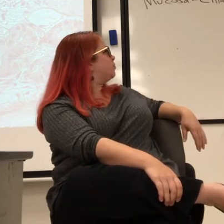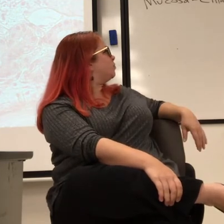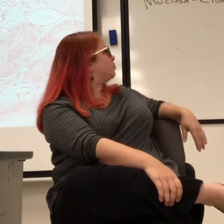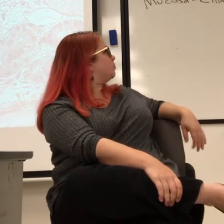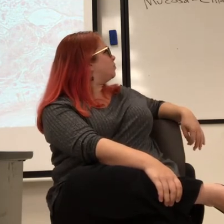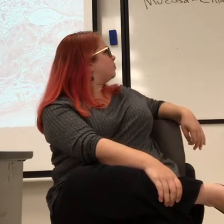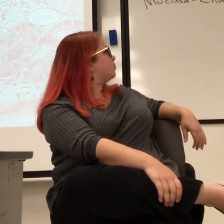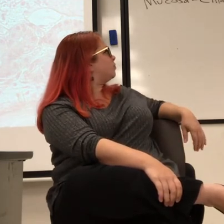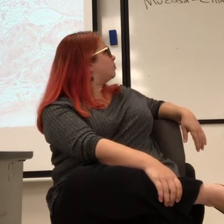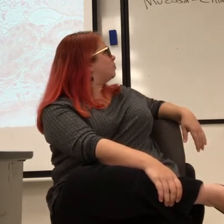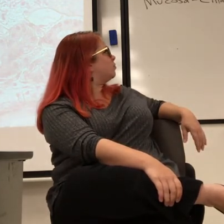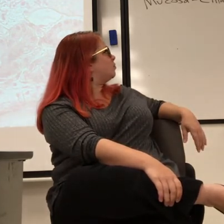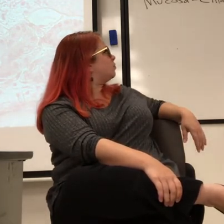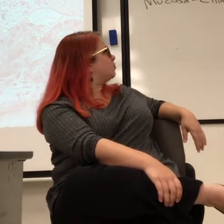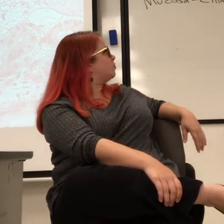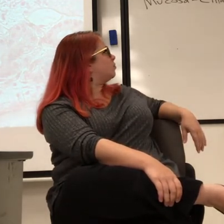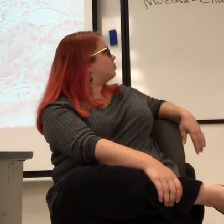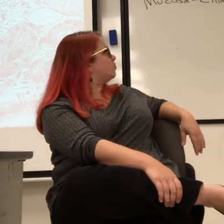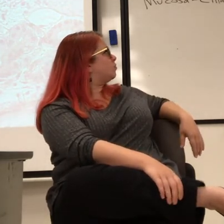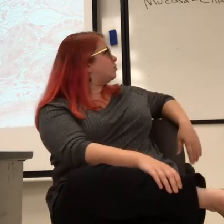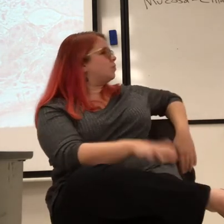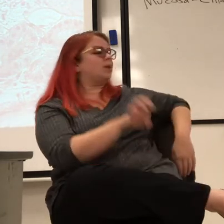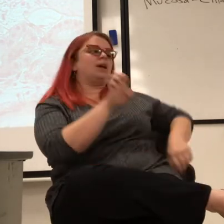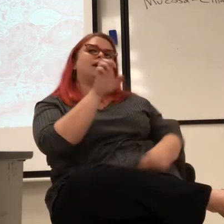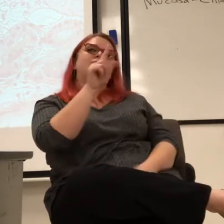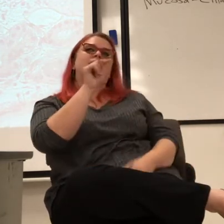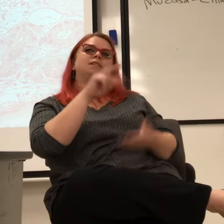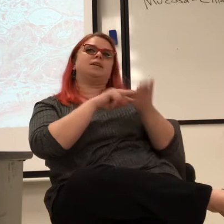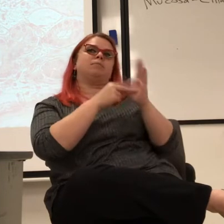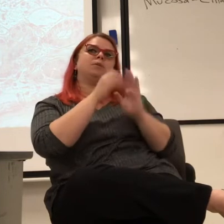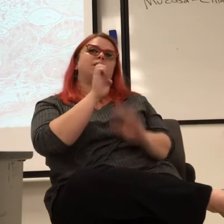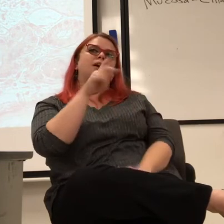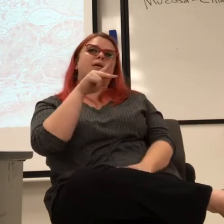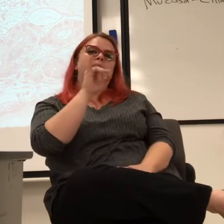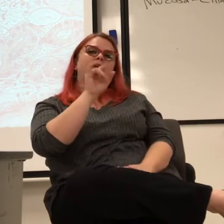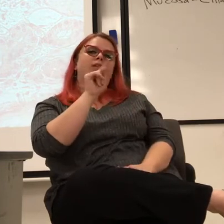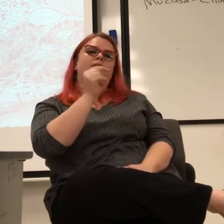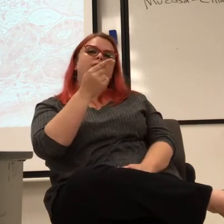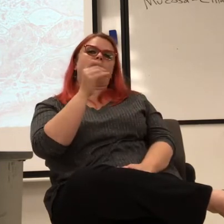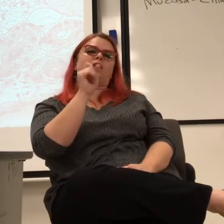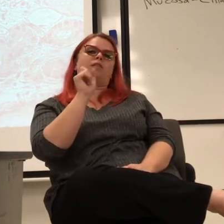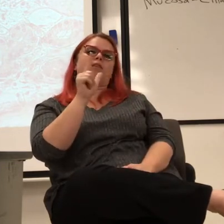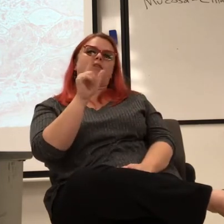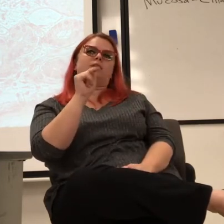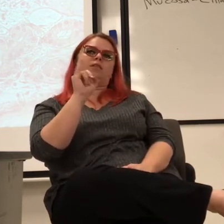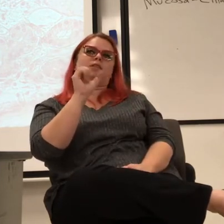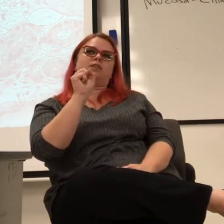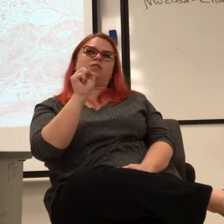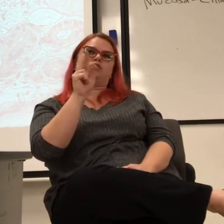columnar. I'll say ET for epithelial tissue with the goblet cells.